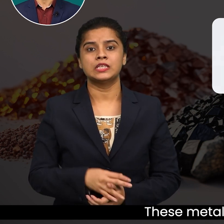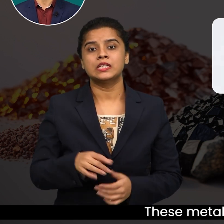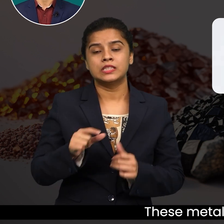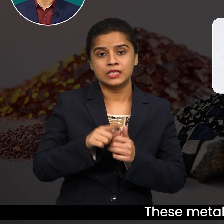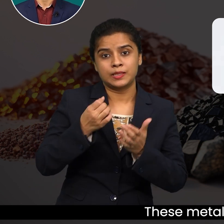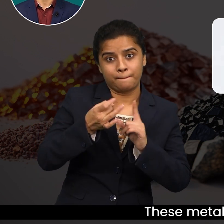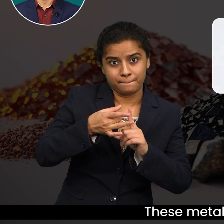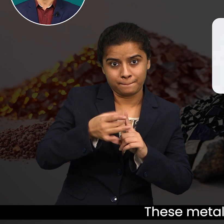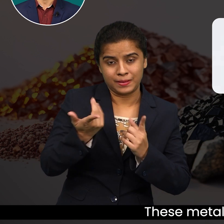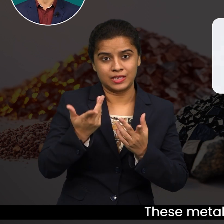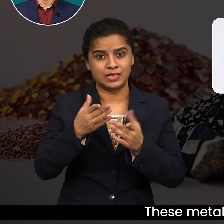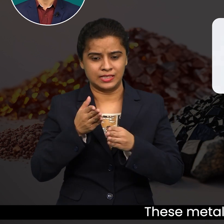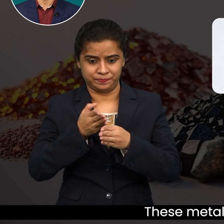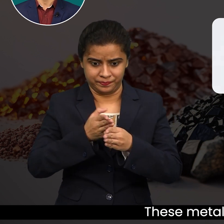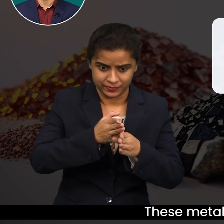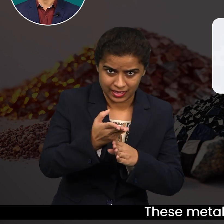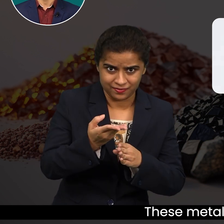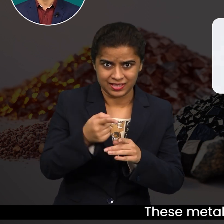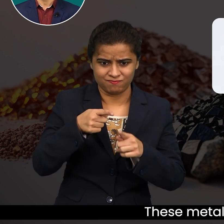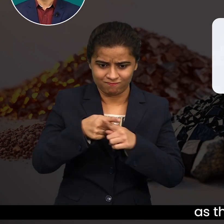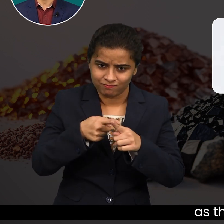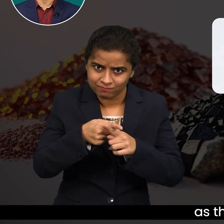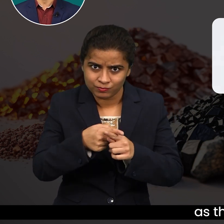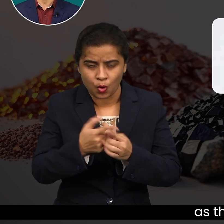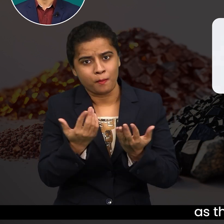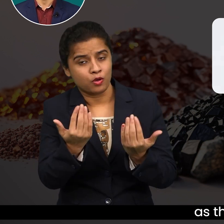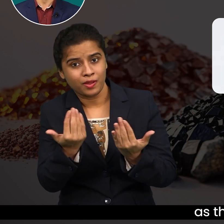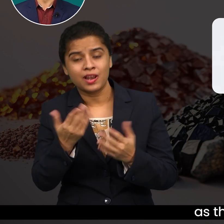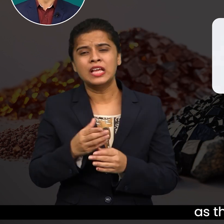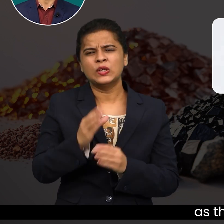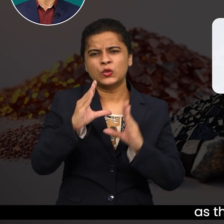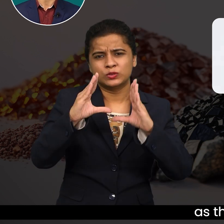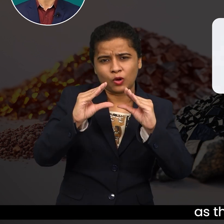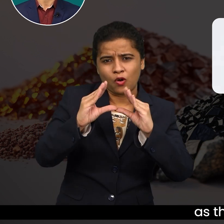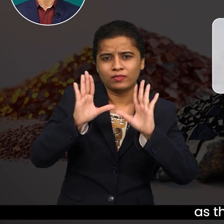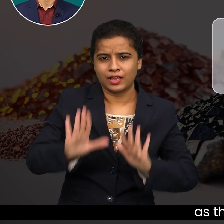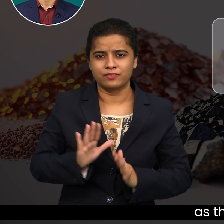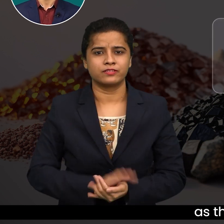These metals can be cut with a knife as they are very